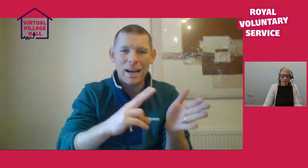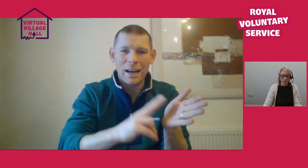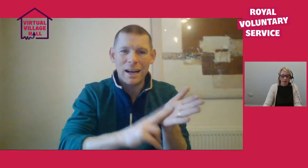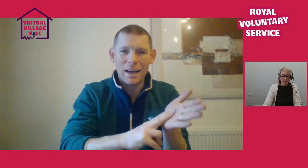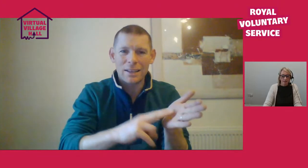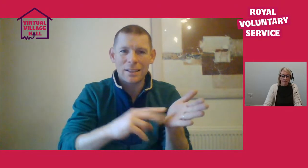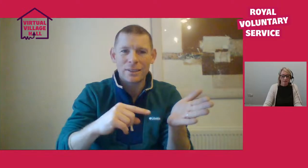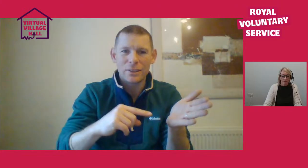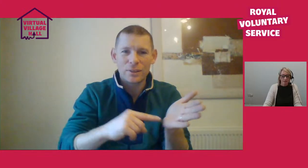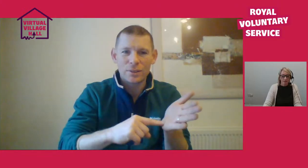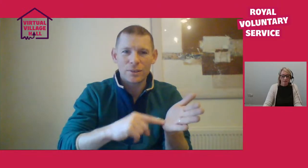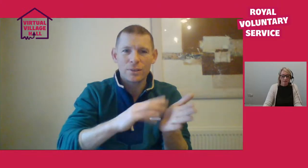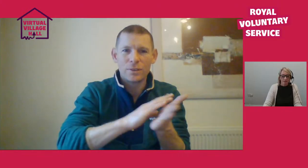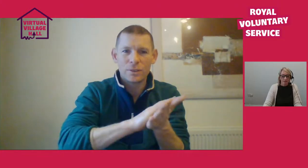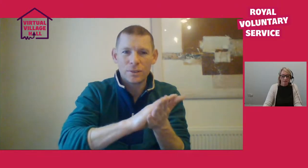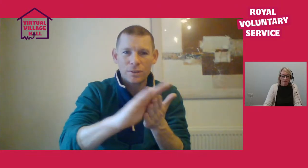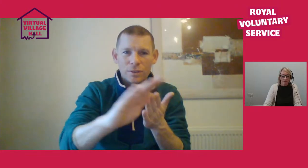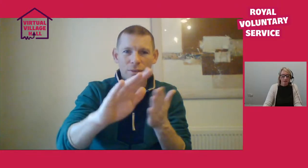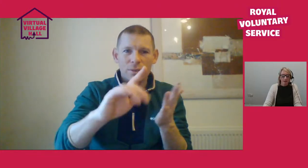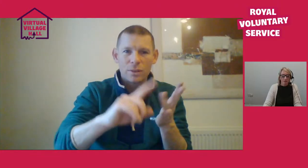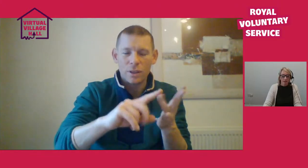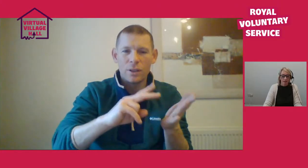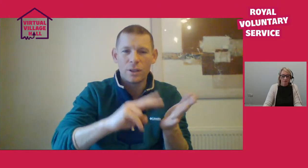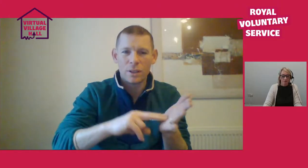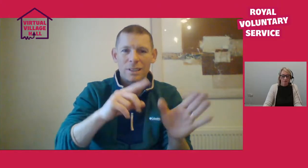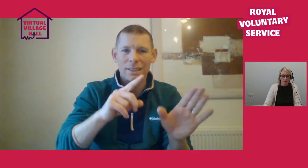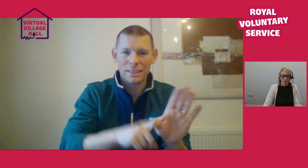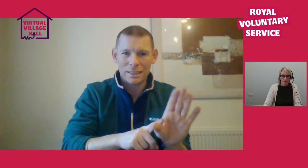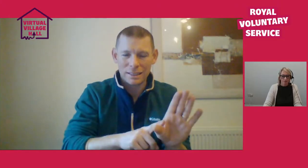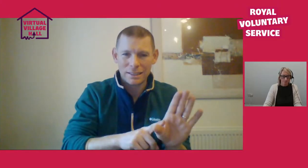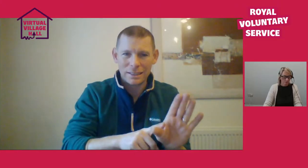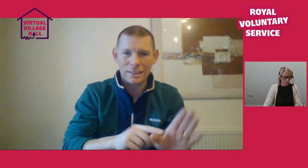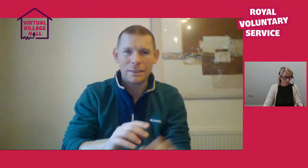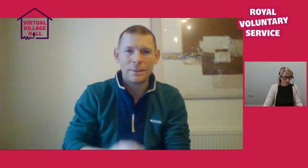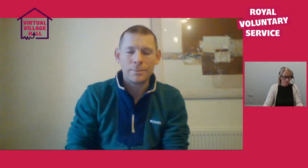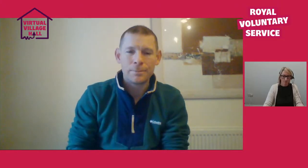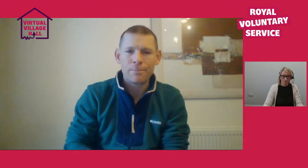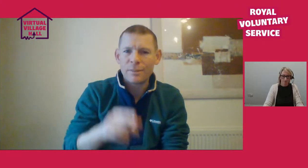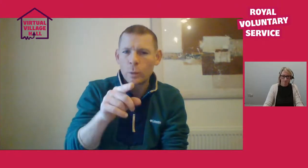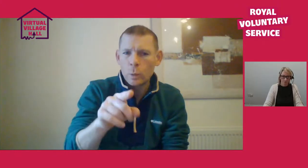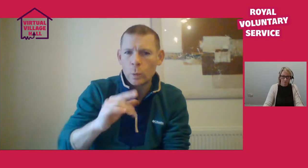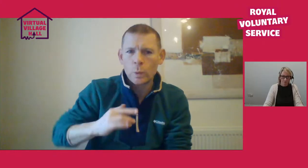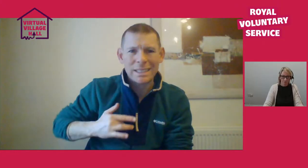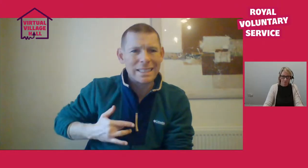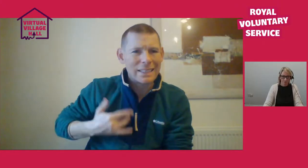My name is Anthony.